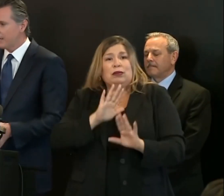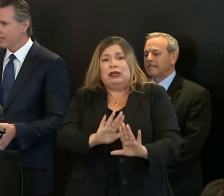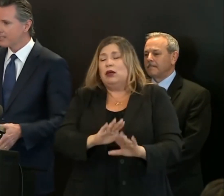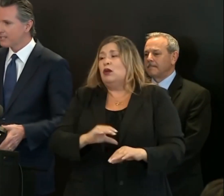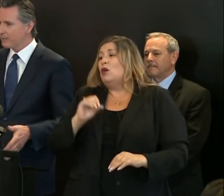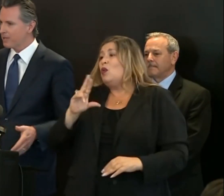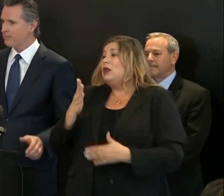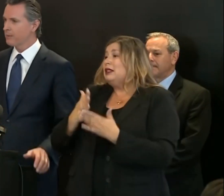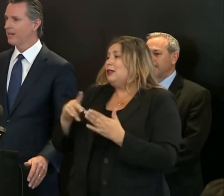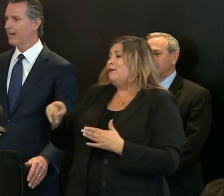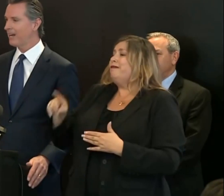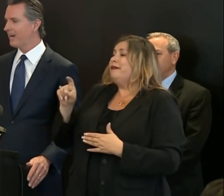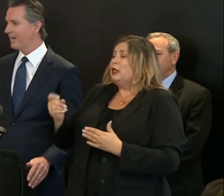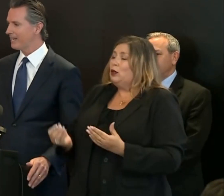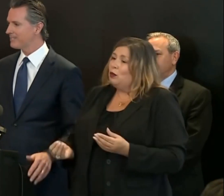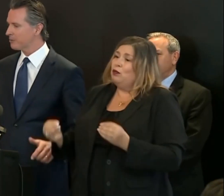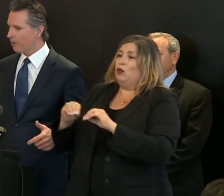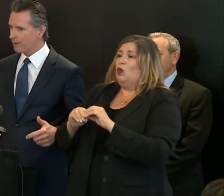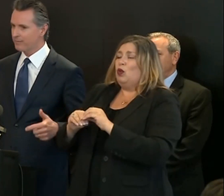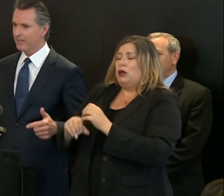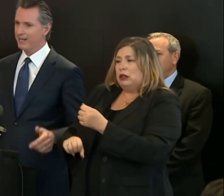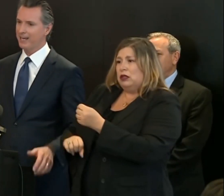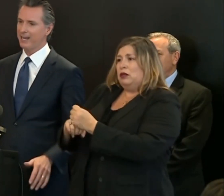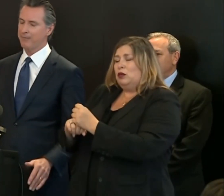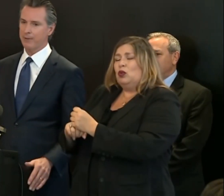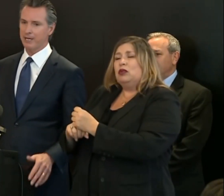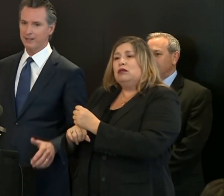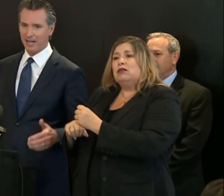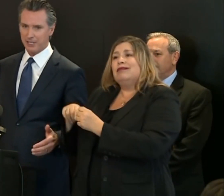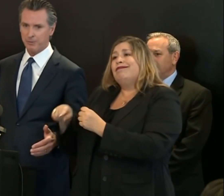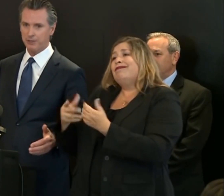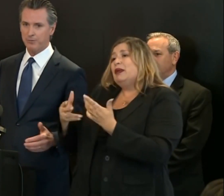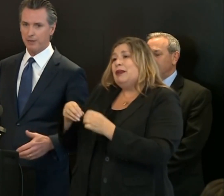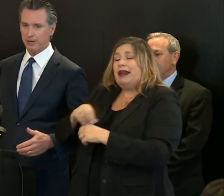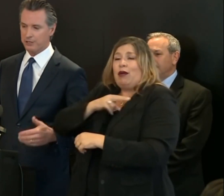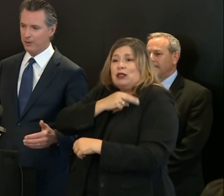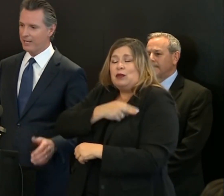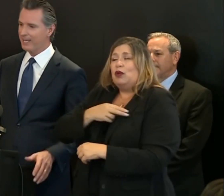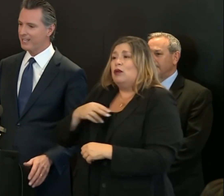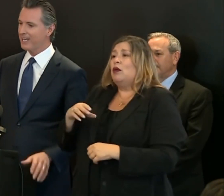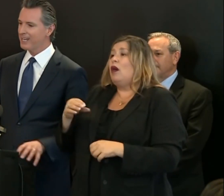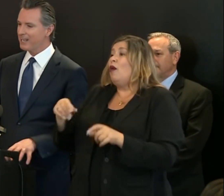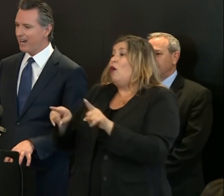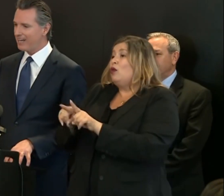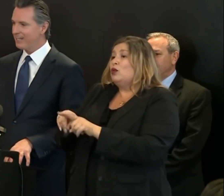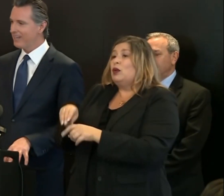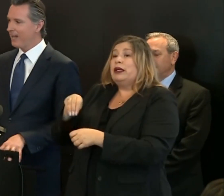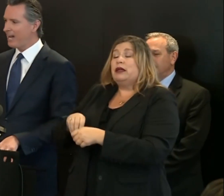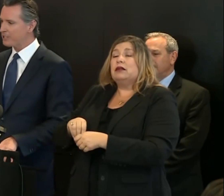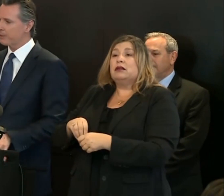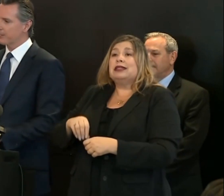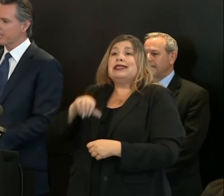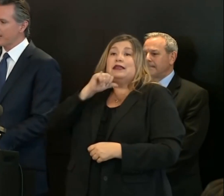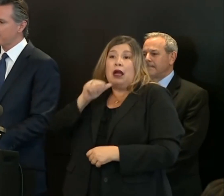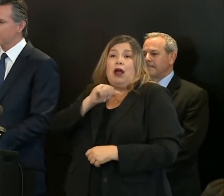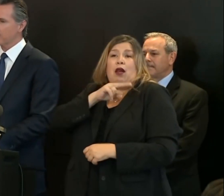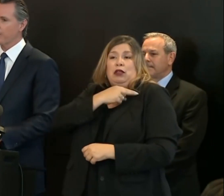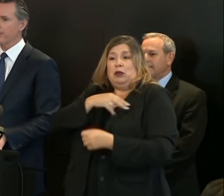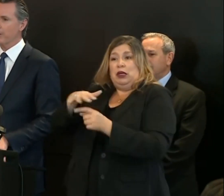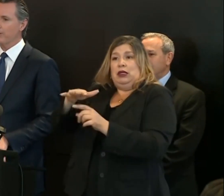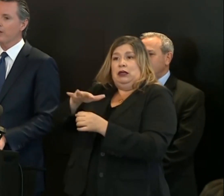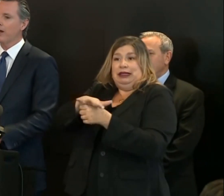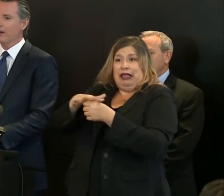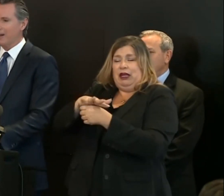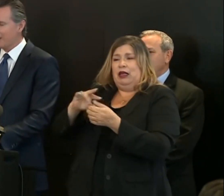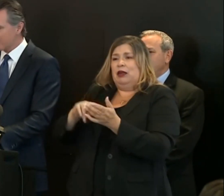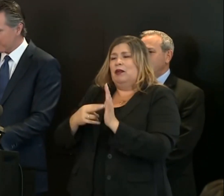that need stepped up support, be it in hospitals, but also in non-hospital settings, so that